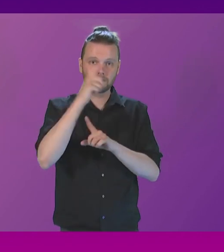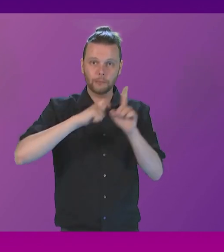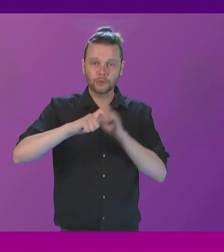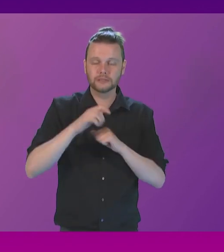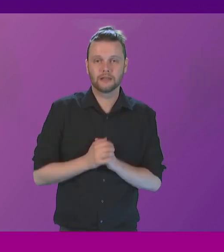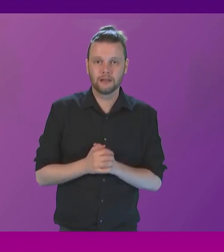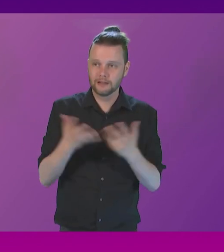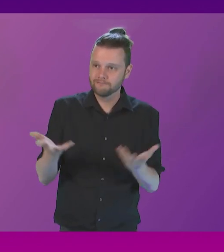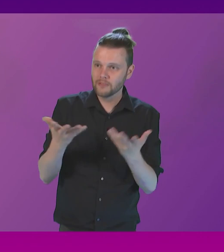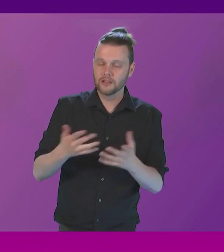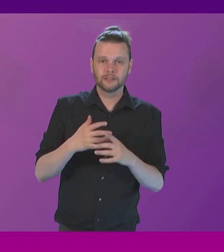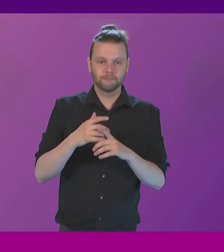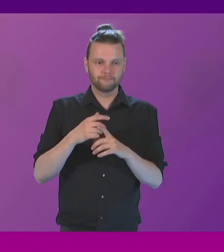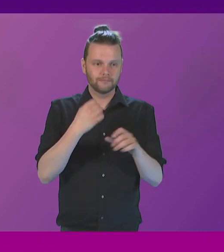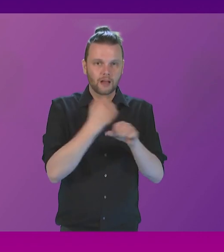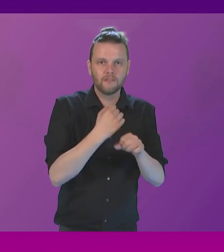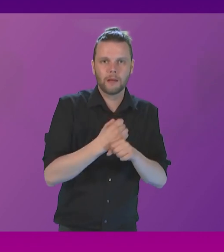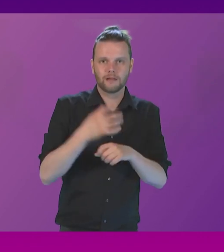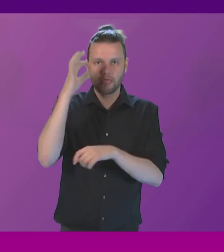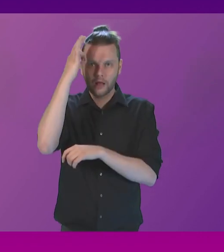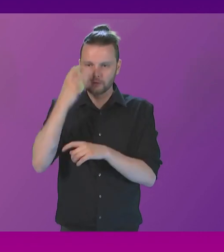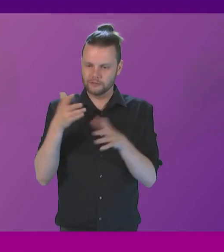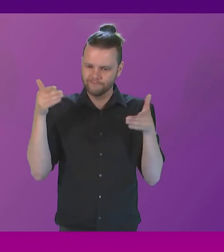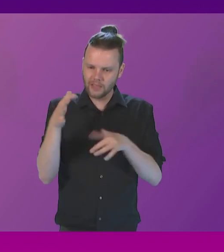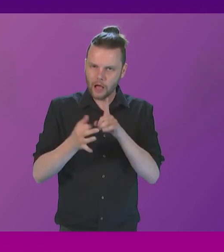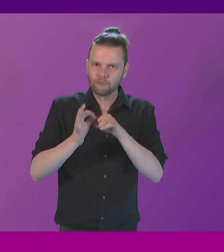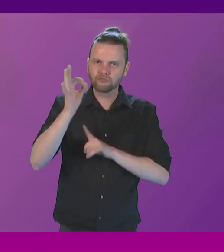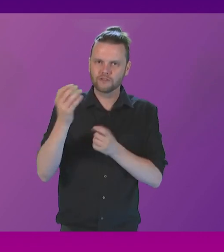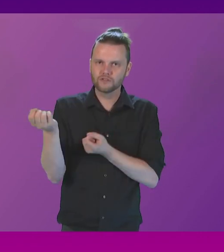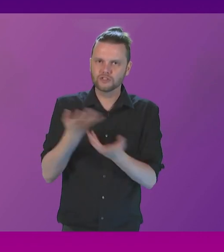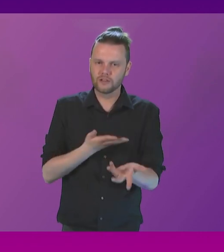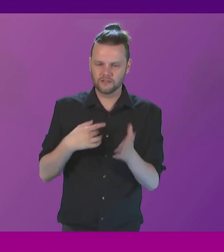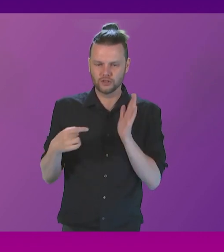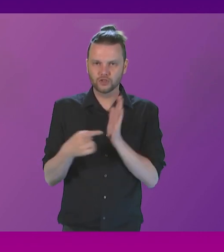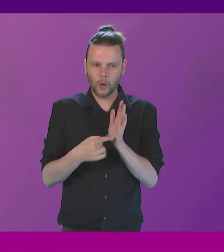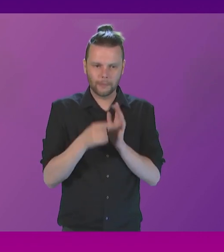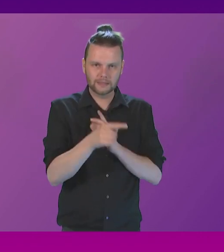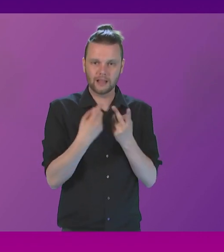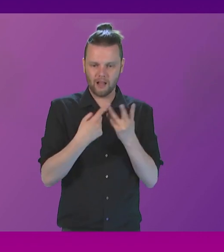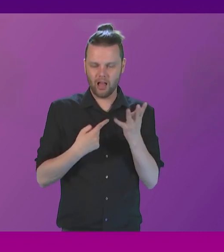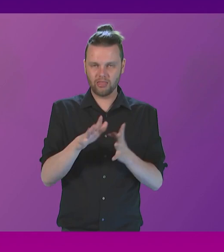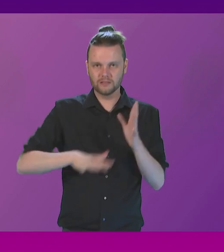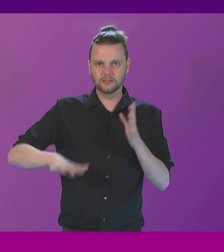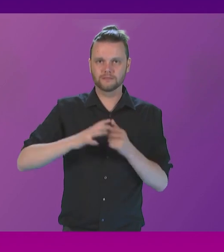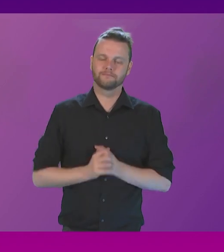I urge the government and the Council to focus on how we can improve the services available to Thomas and others.